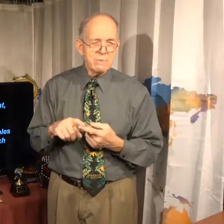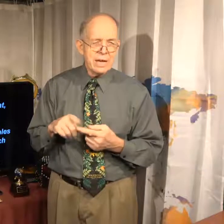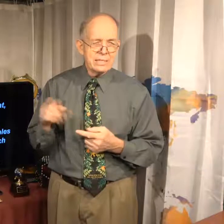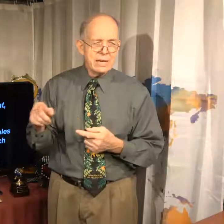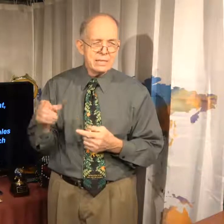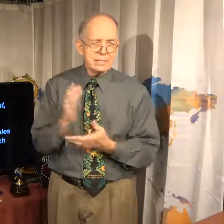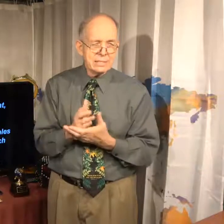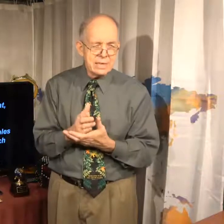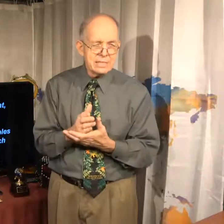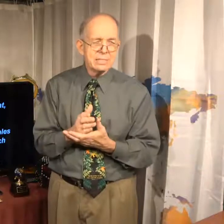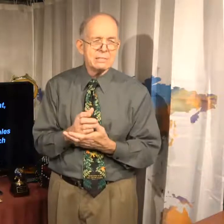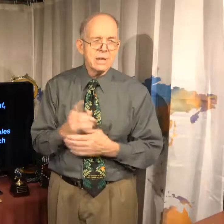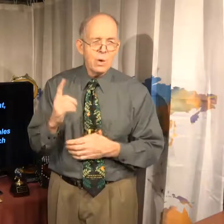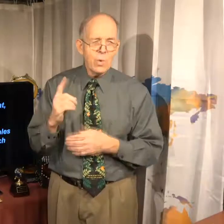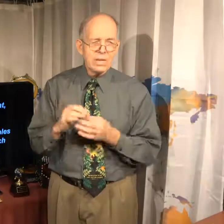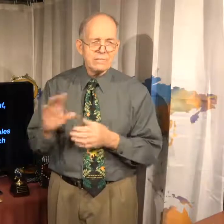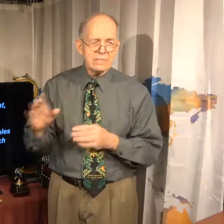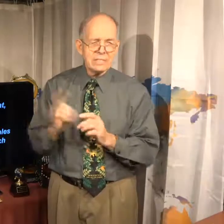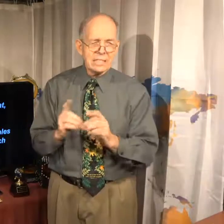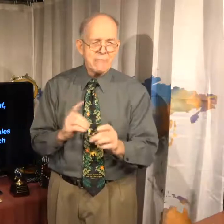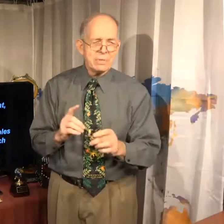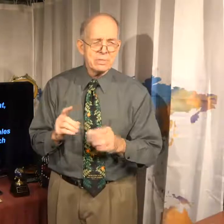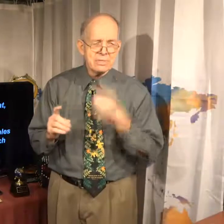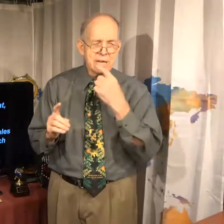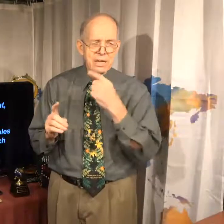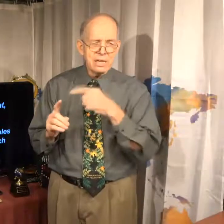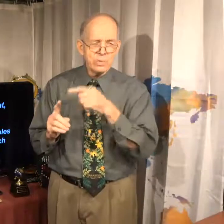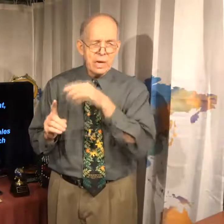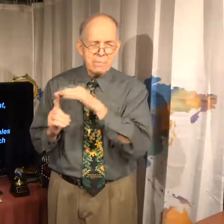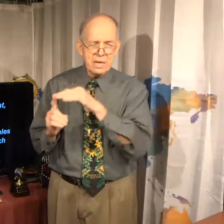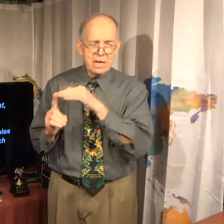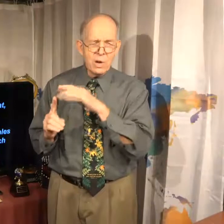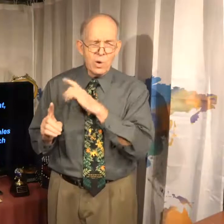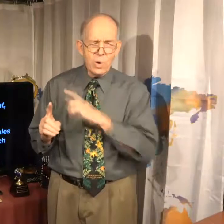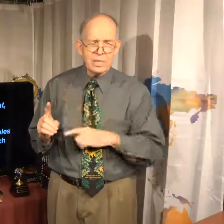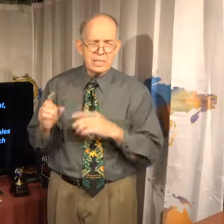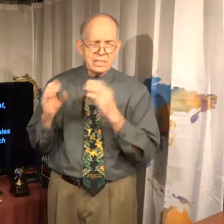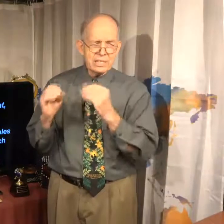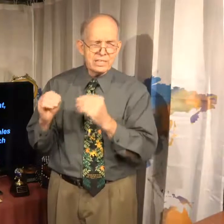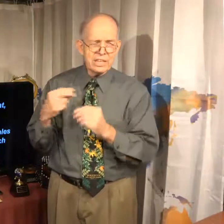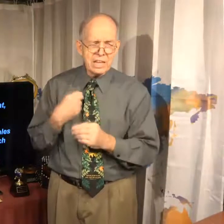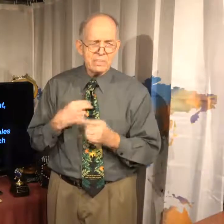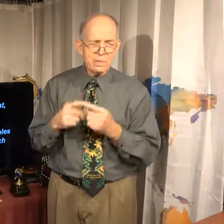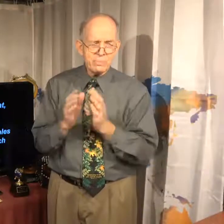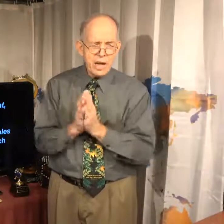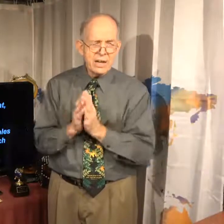when he sees it, what if the disciples say unto him, Lord, teach us to pray,